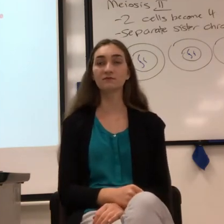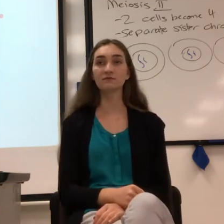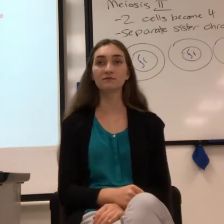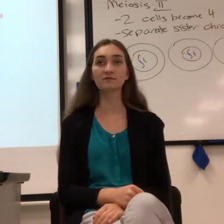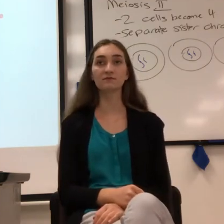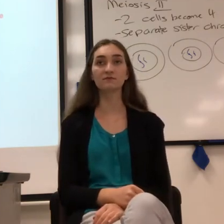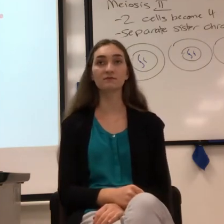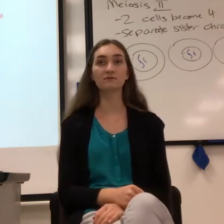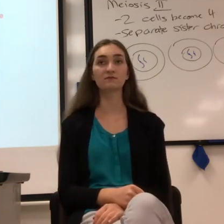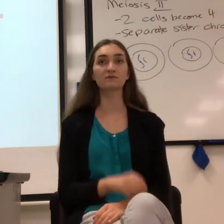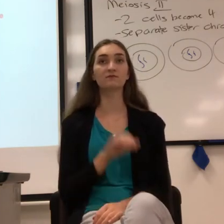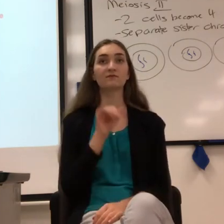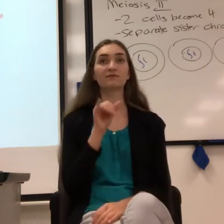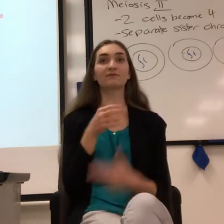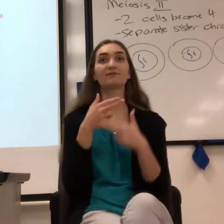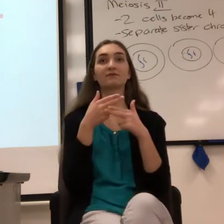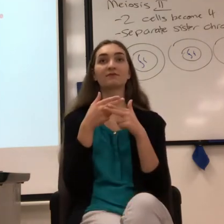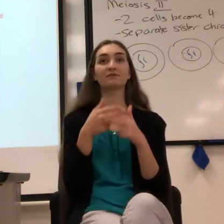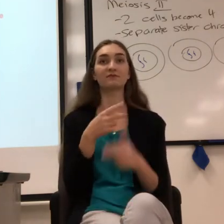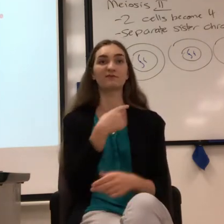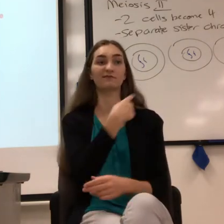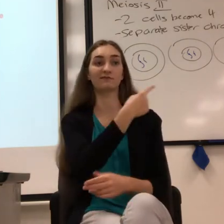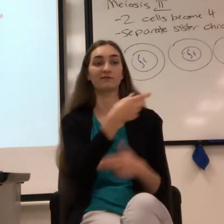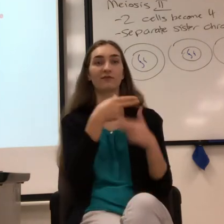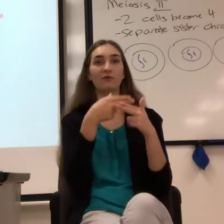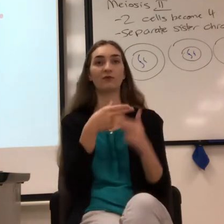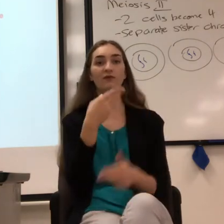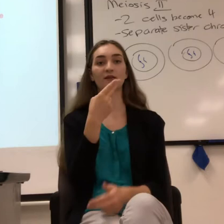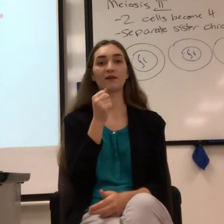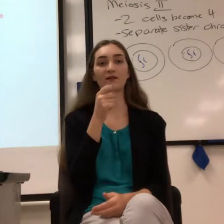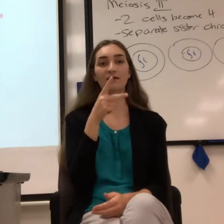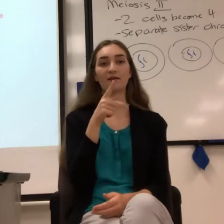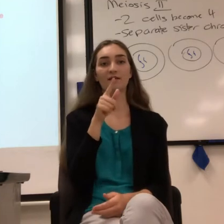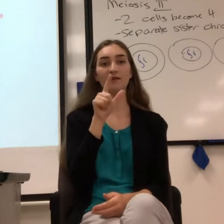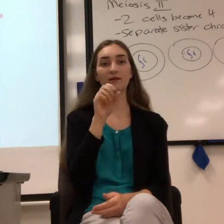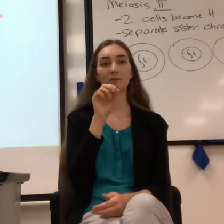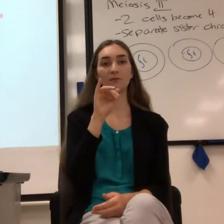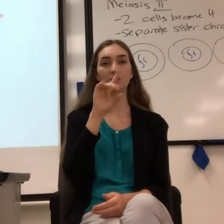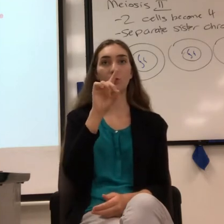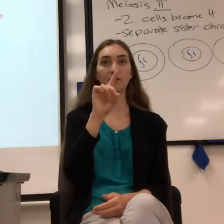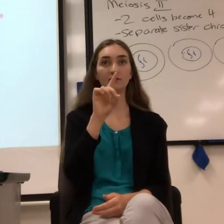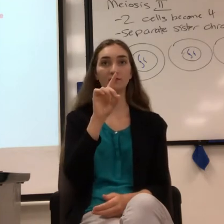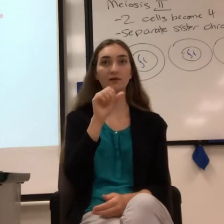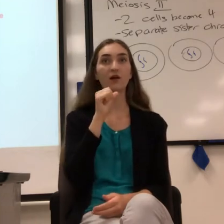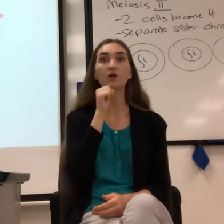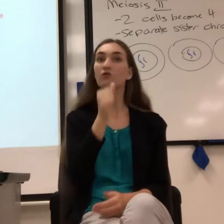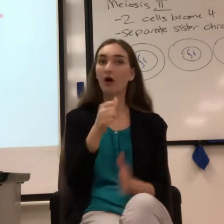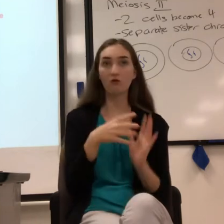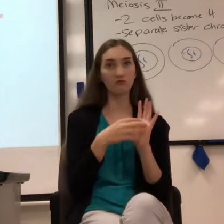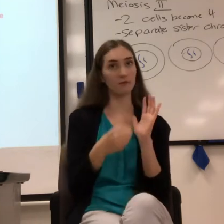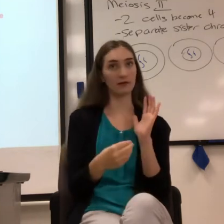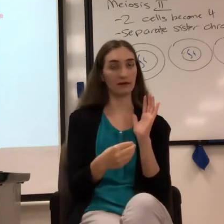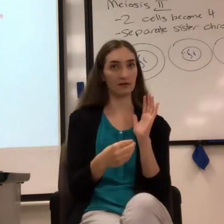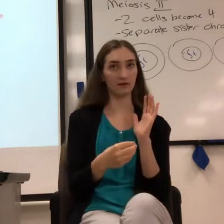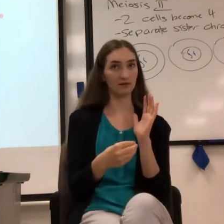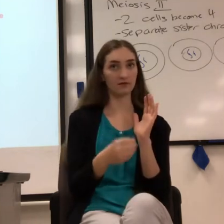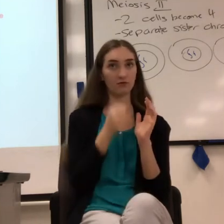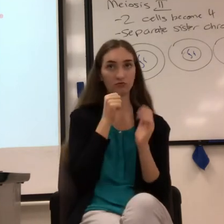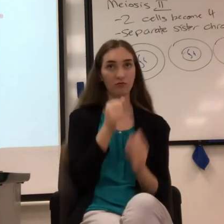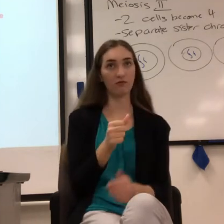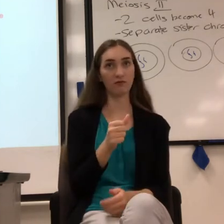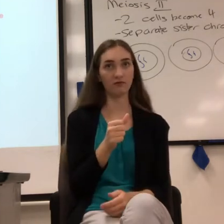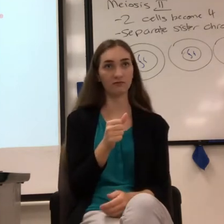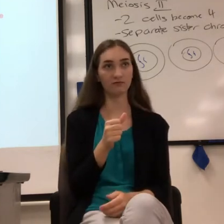so this is haploid. It's not replicated in each cell. We just call it, you know, N.